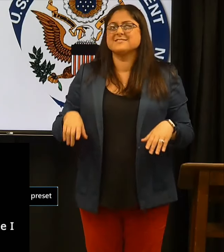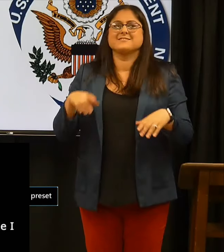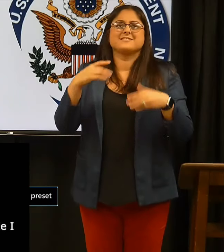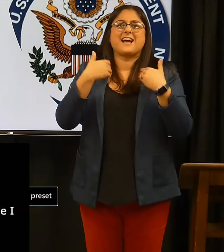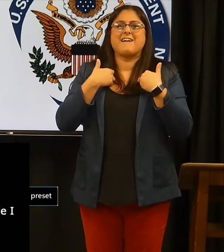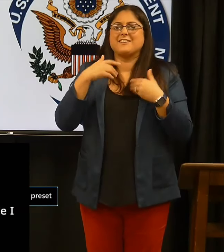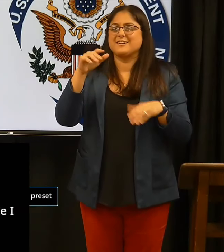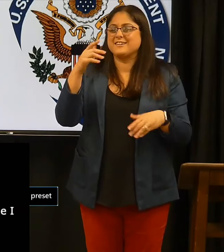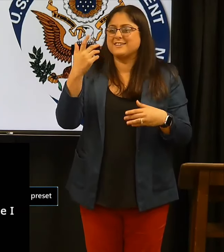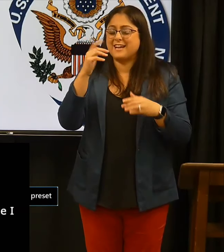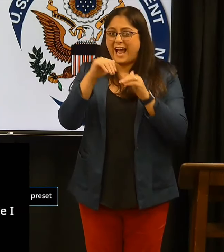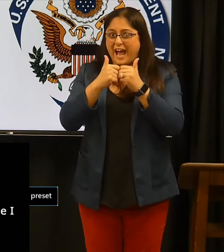have a note taker.